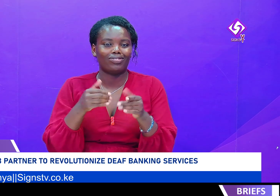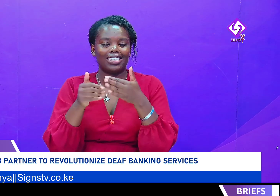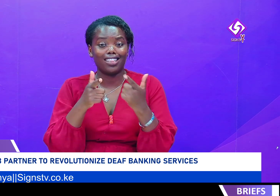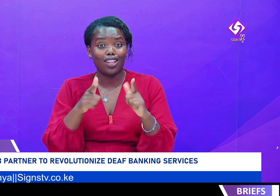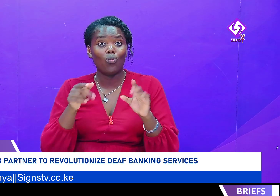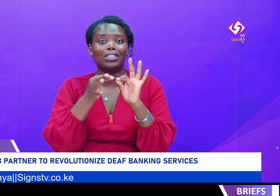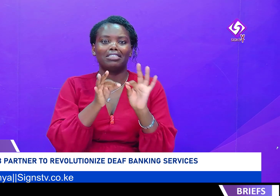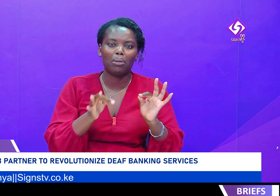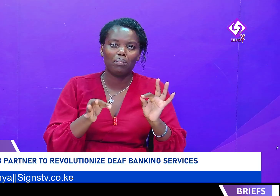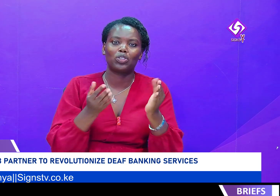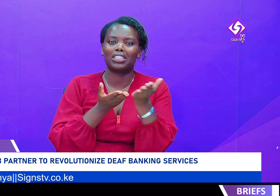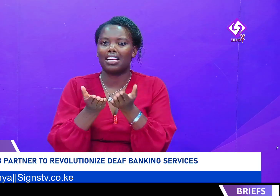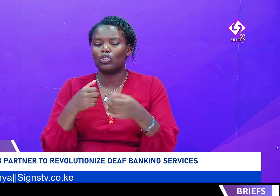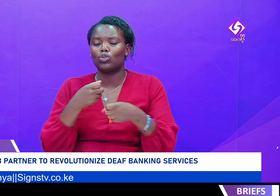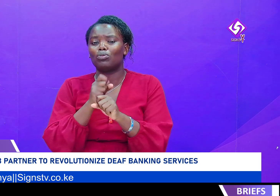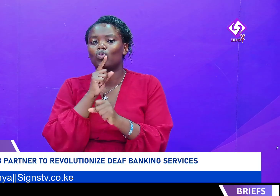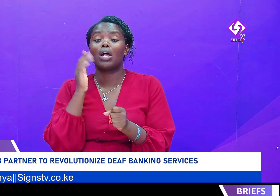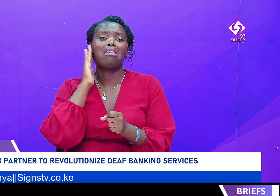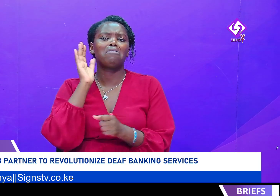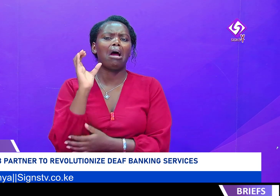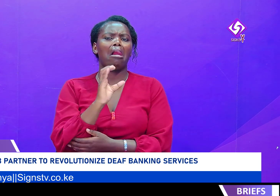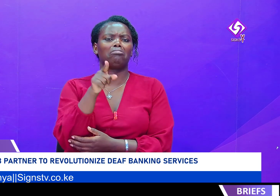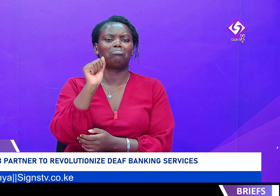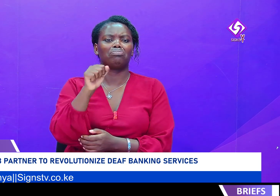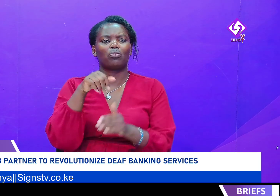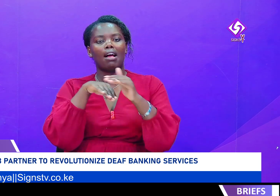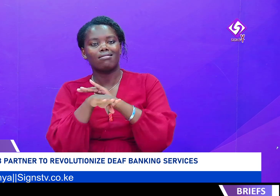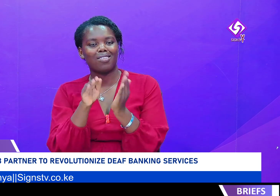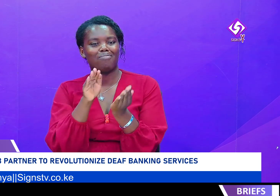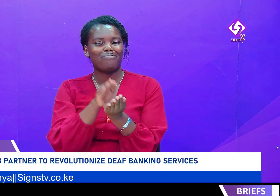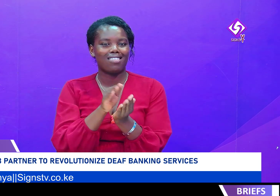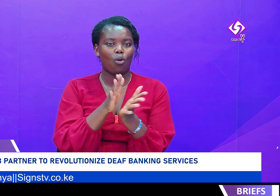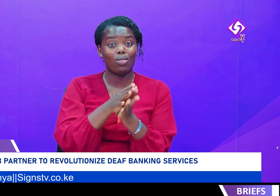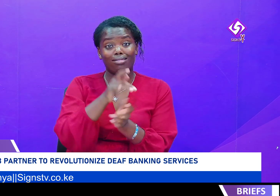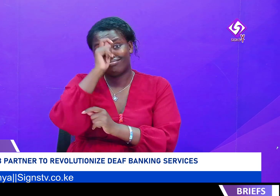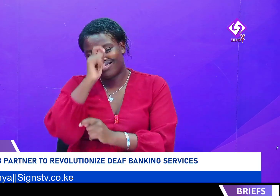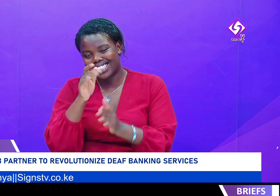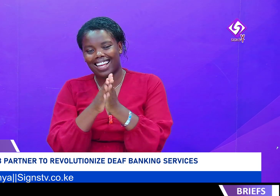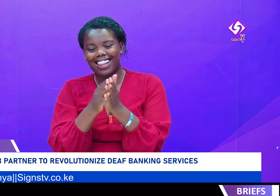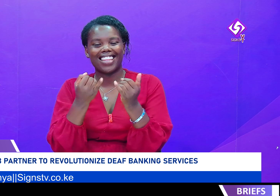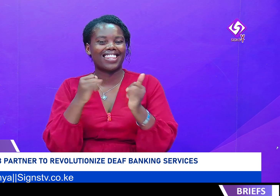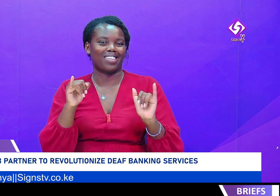language interpretation services to ensure deaf client access banking with dignity and independence.